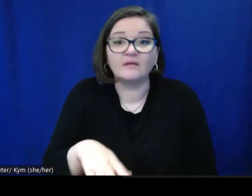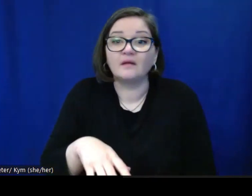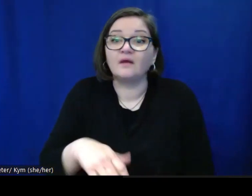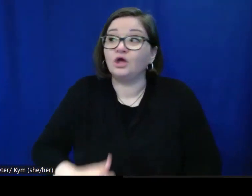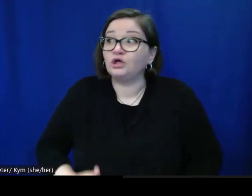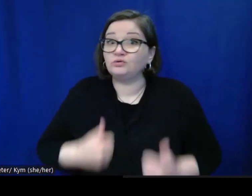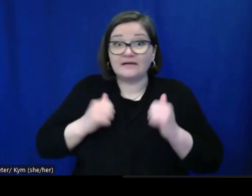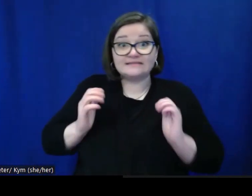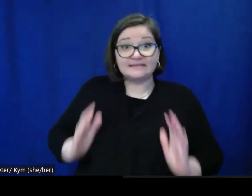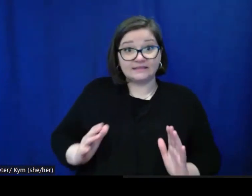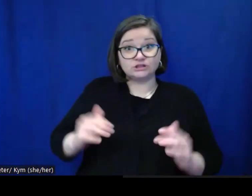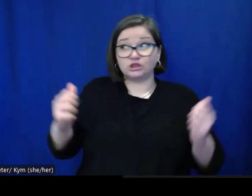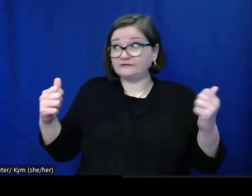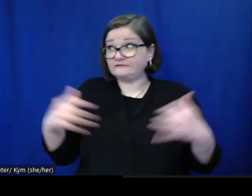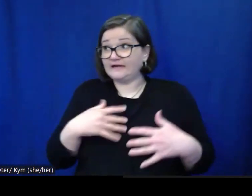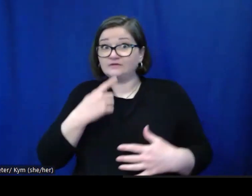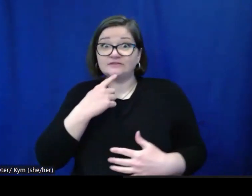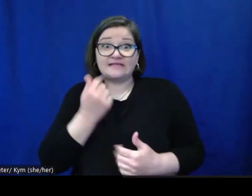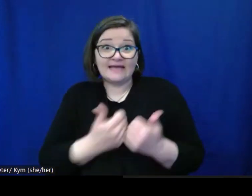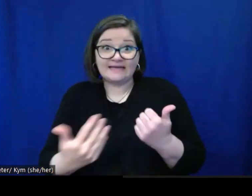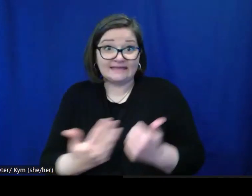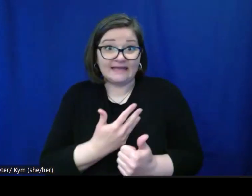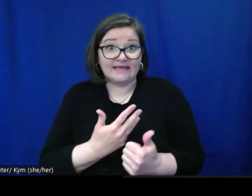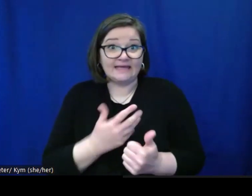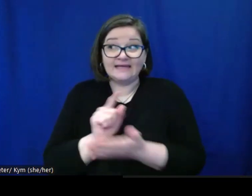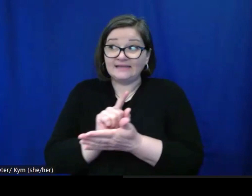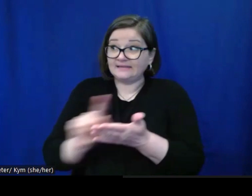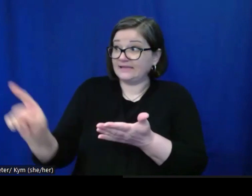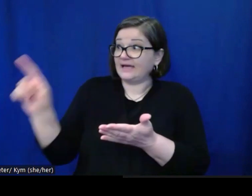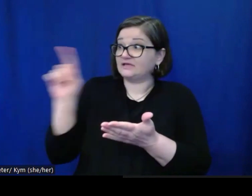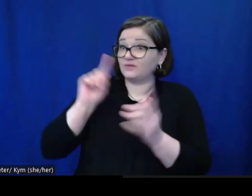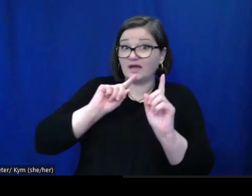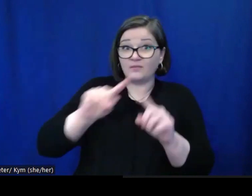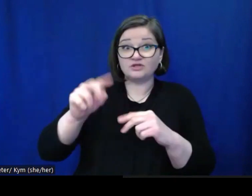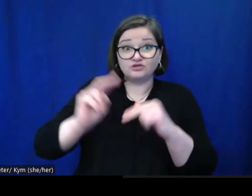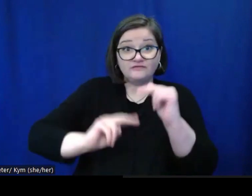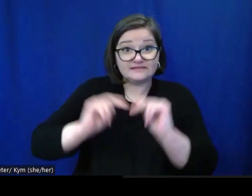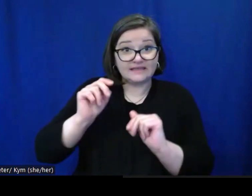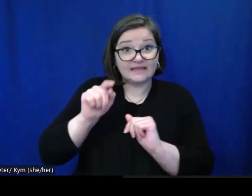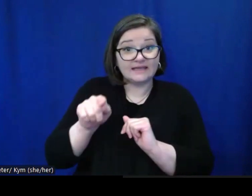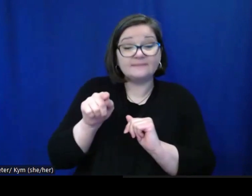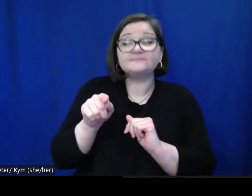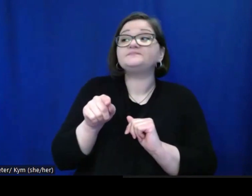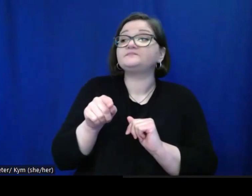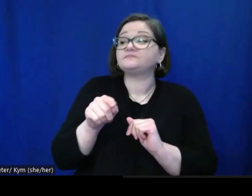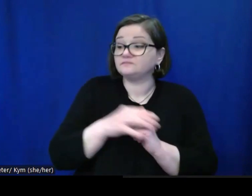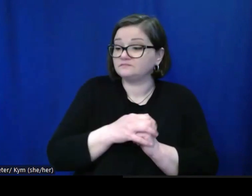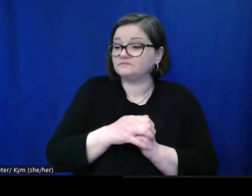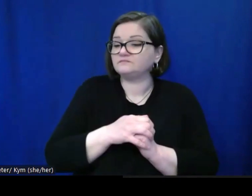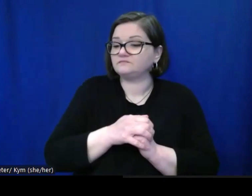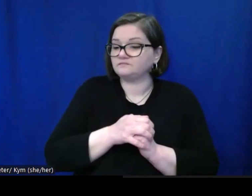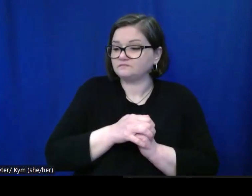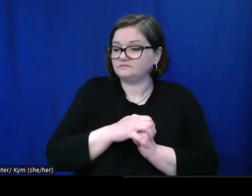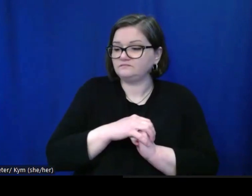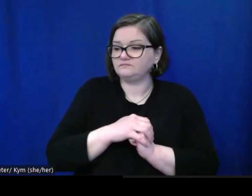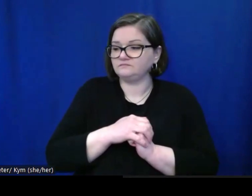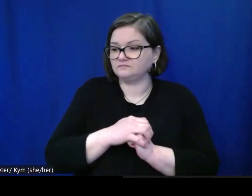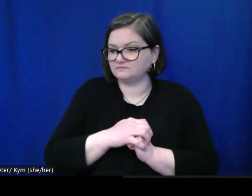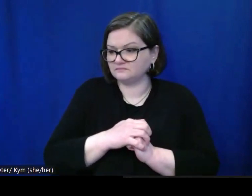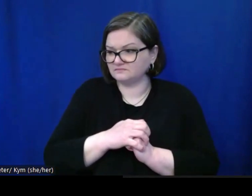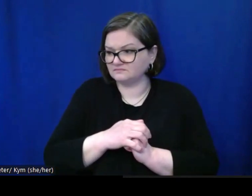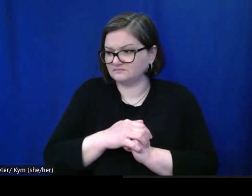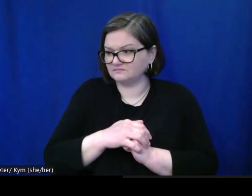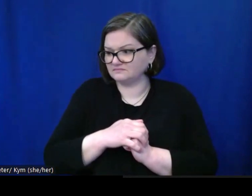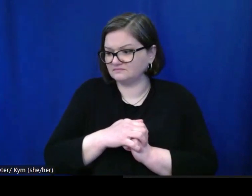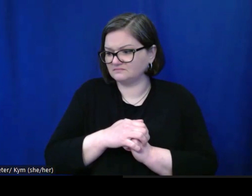are afraid to say anything about that. Last week I was in a facility and actually I was on the phone